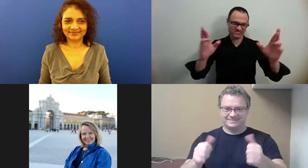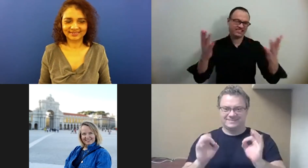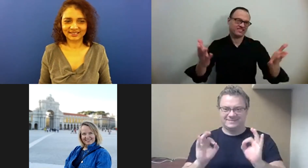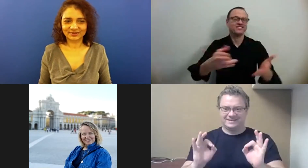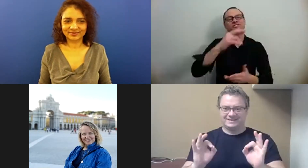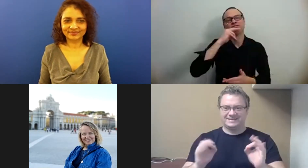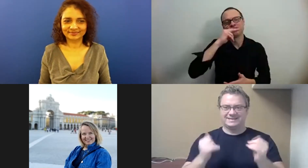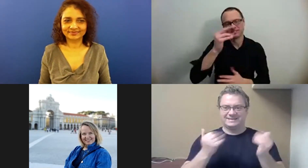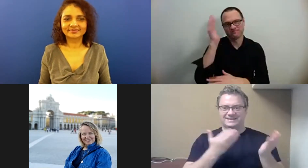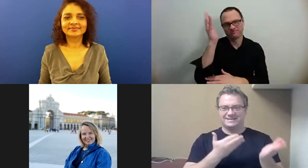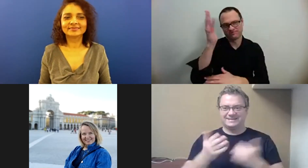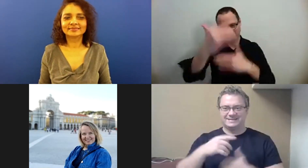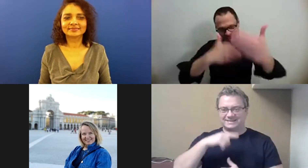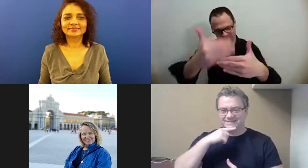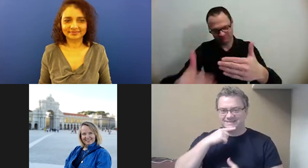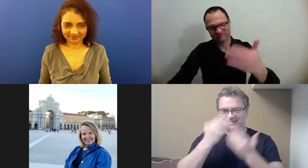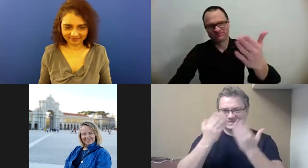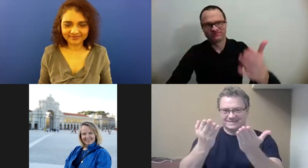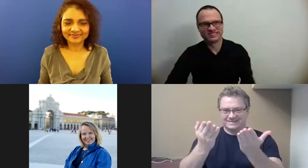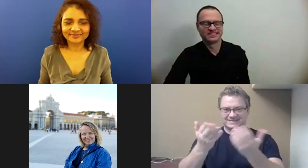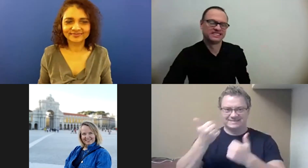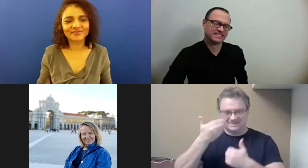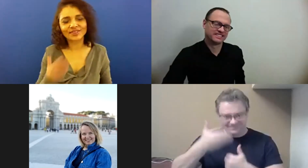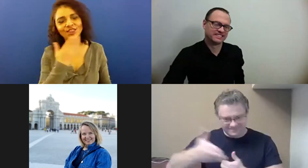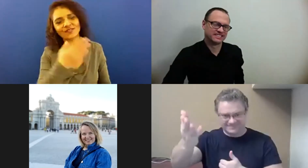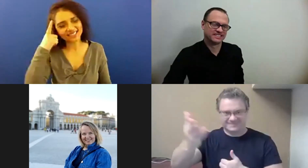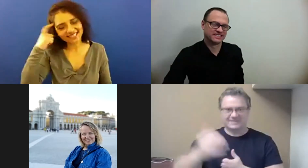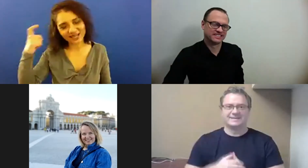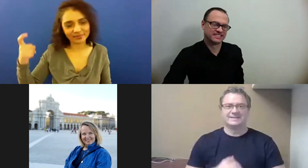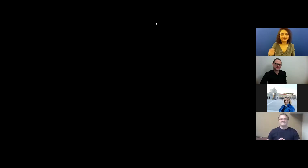Okay, you're all good. Back to Ruva.